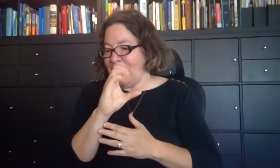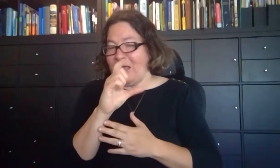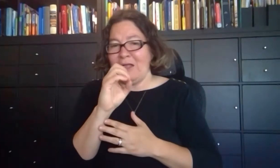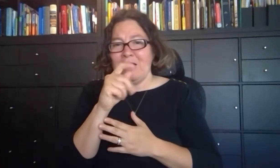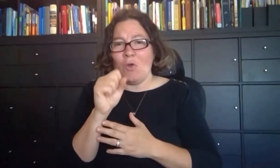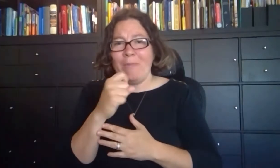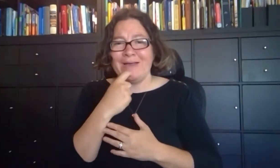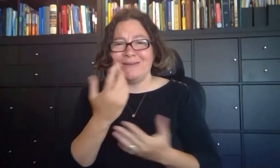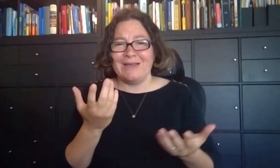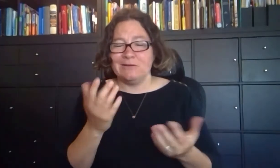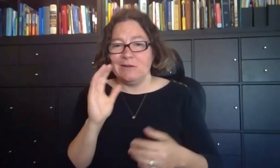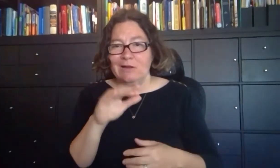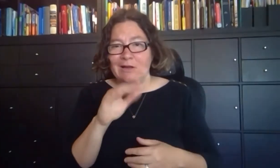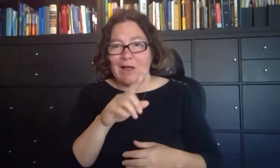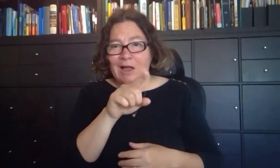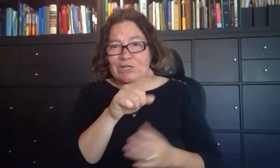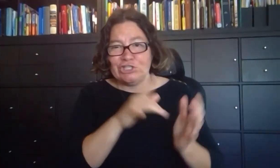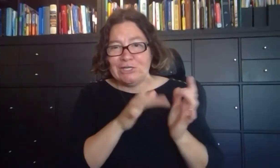based only on their own experience.